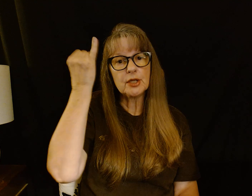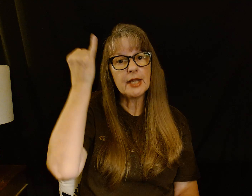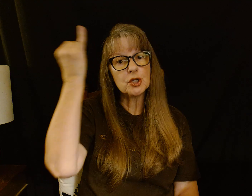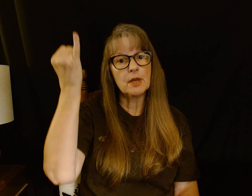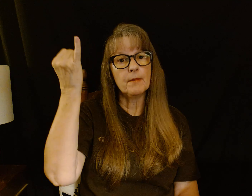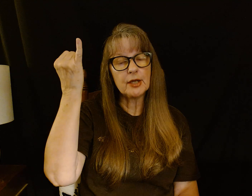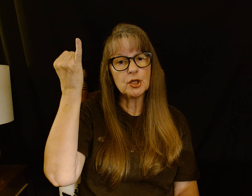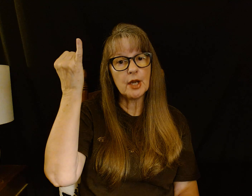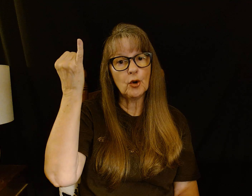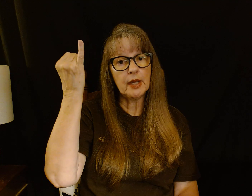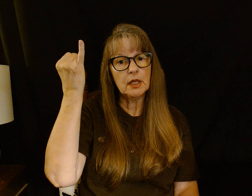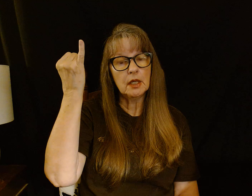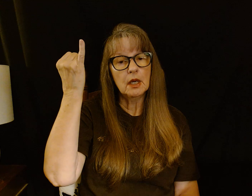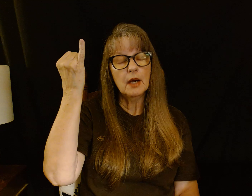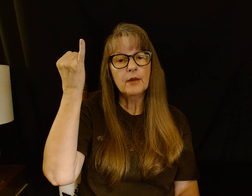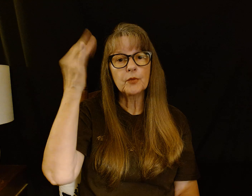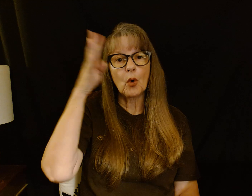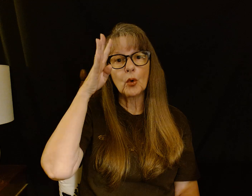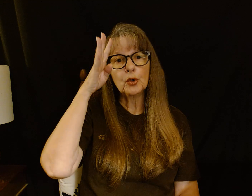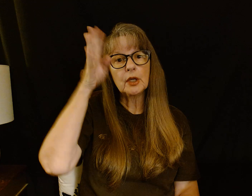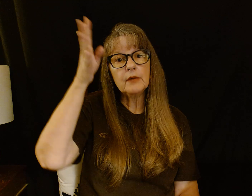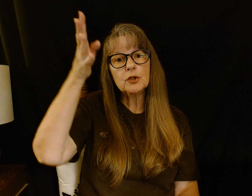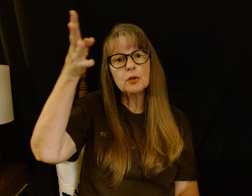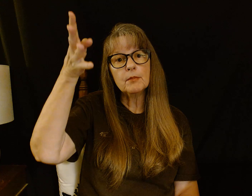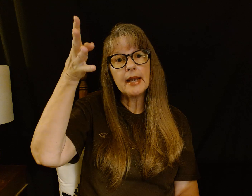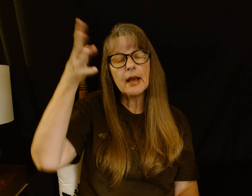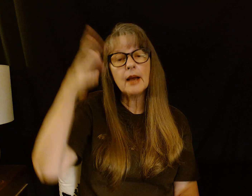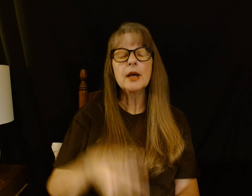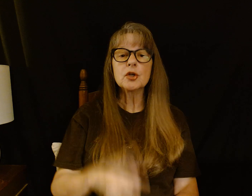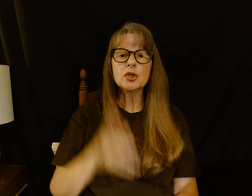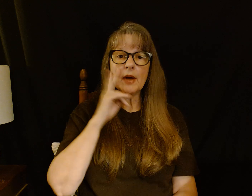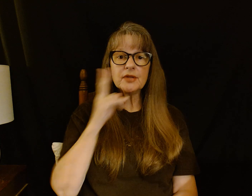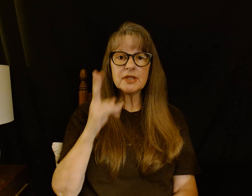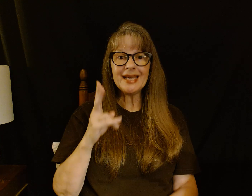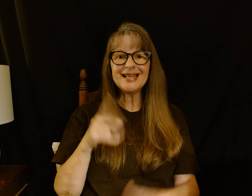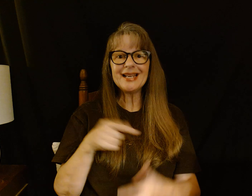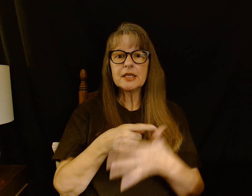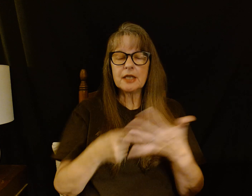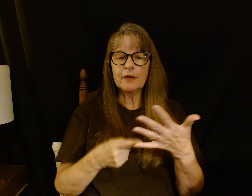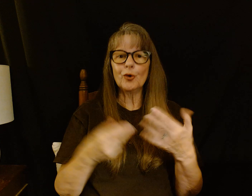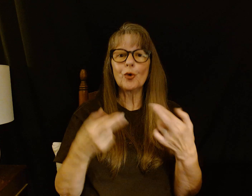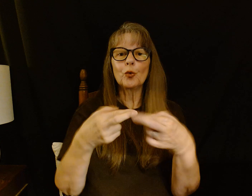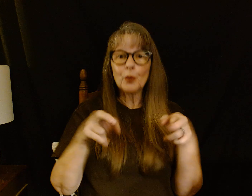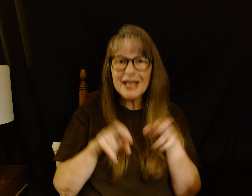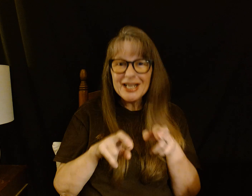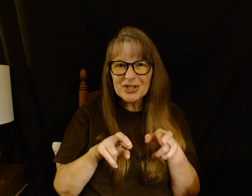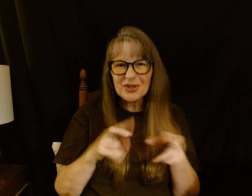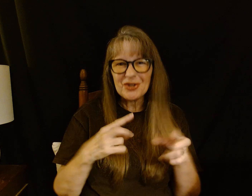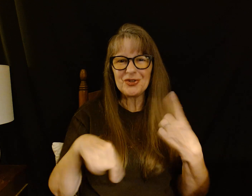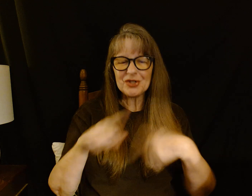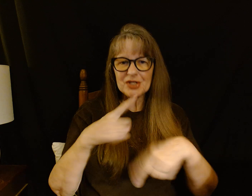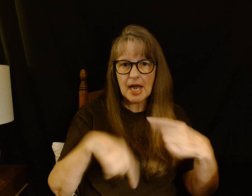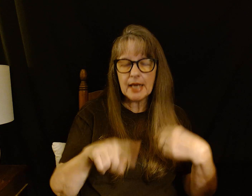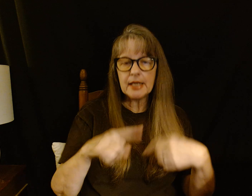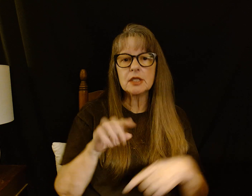imagination, imaginary. Or you could even do made up. So I've seen several regional signs